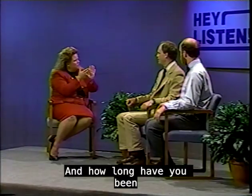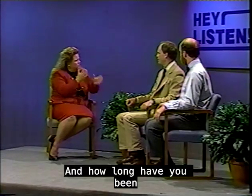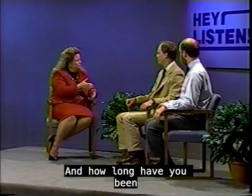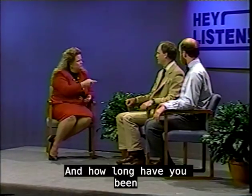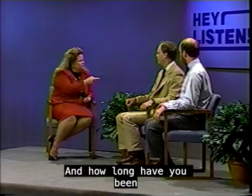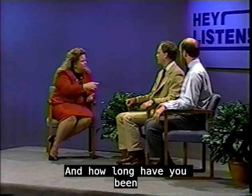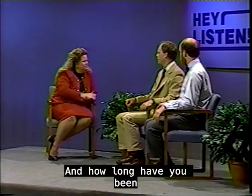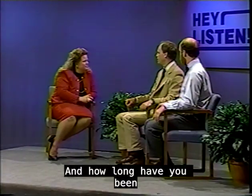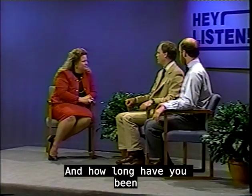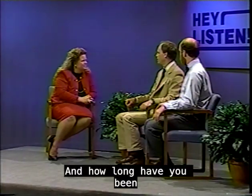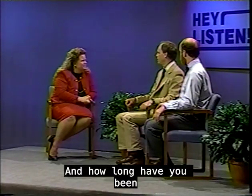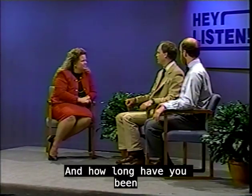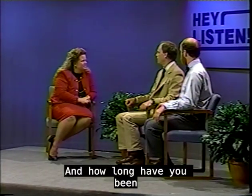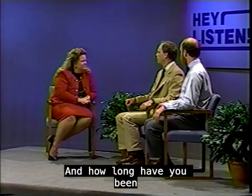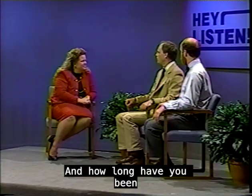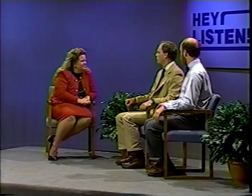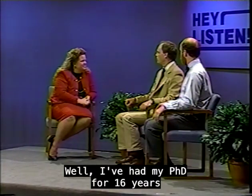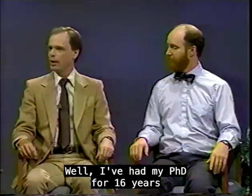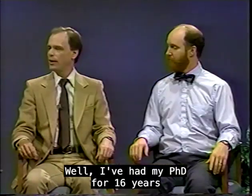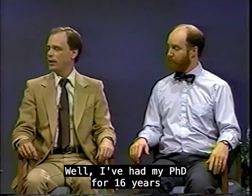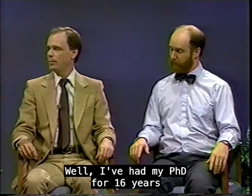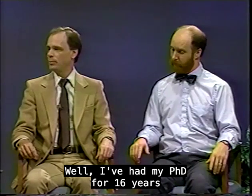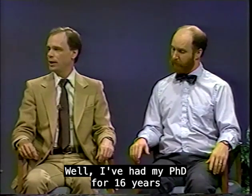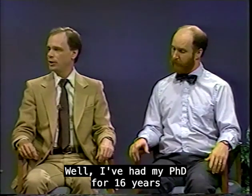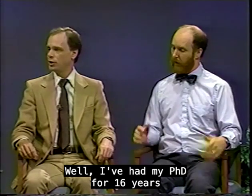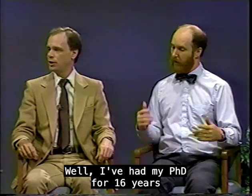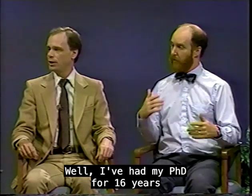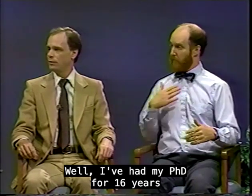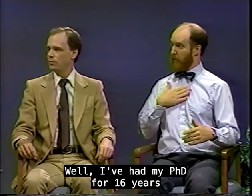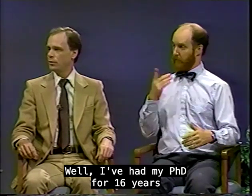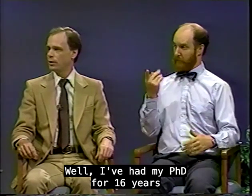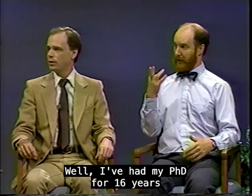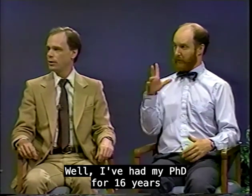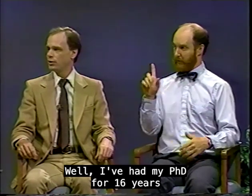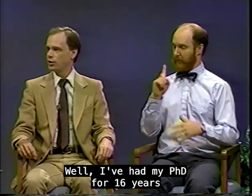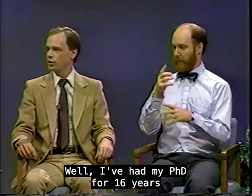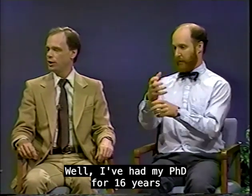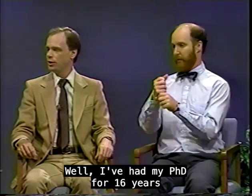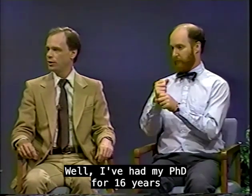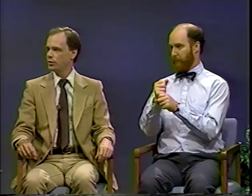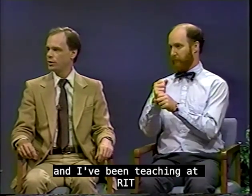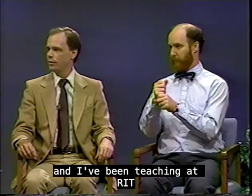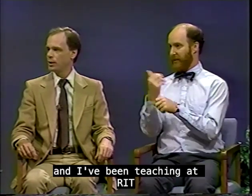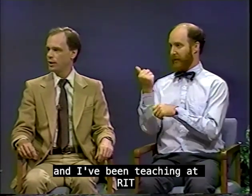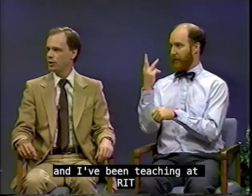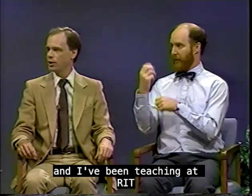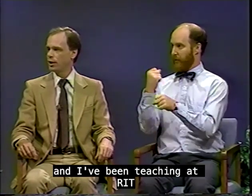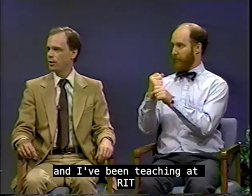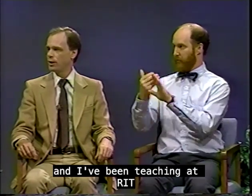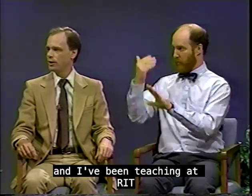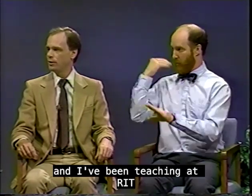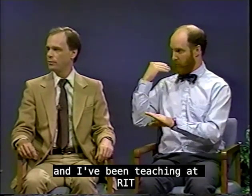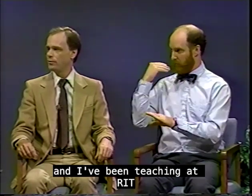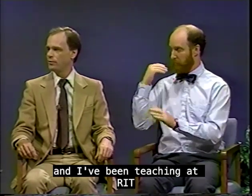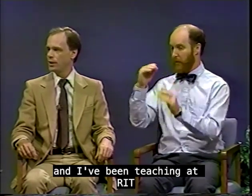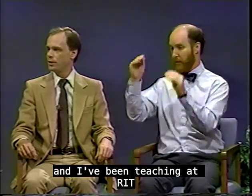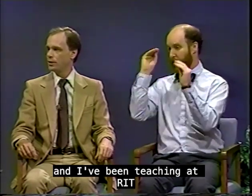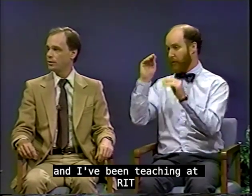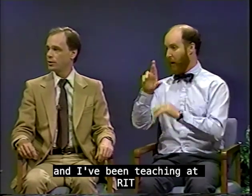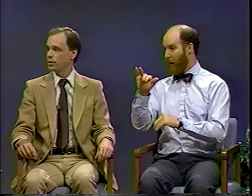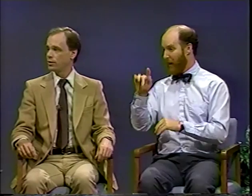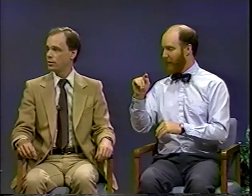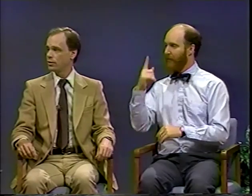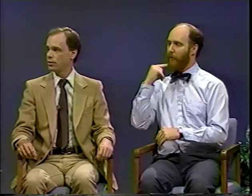And how long have you been a psychologist? Well, I've had my PhD for 16 years, and I've been teaching at RIT for